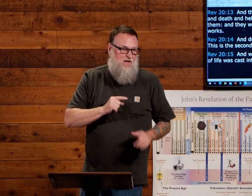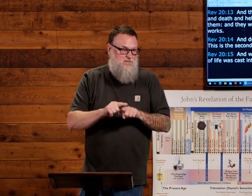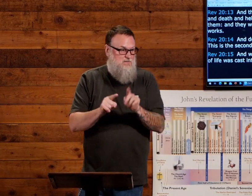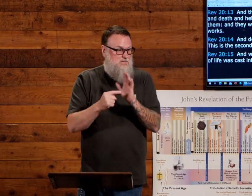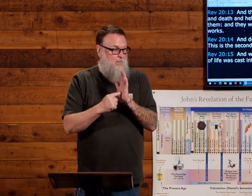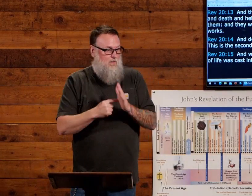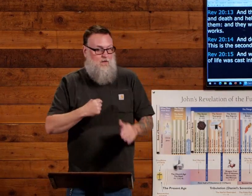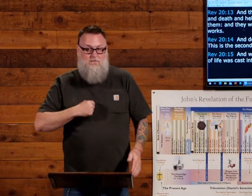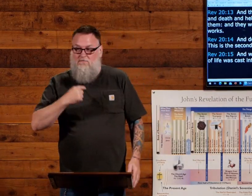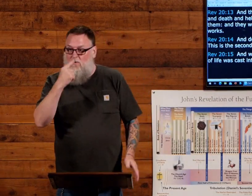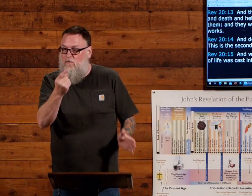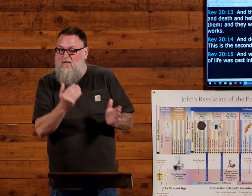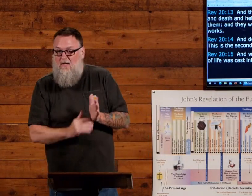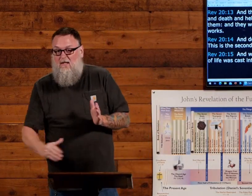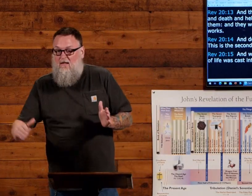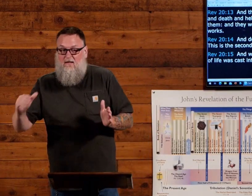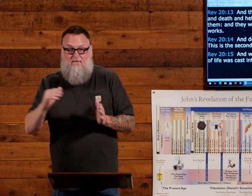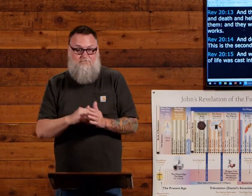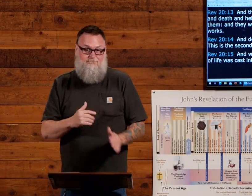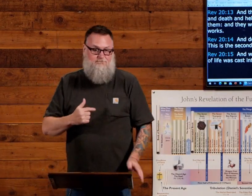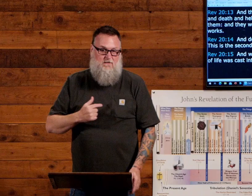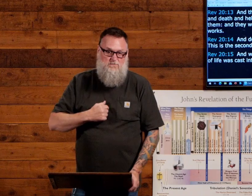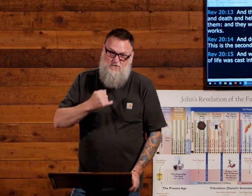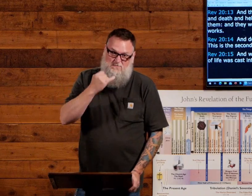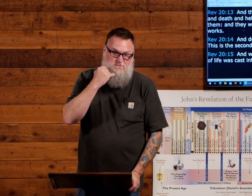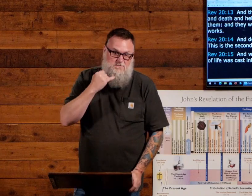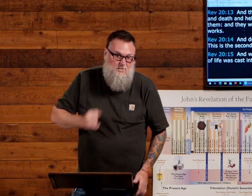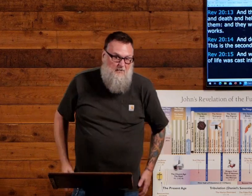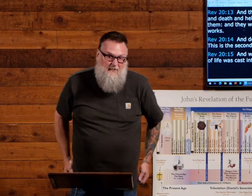I'll try to use myself as an example again and again and again.